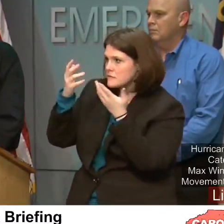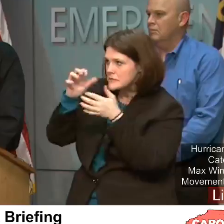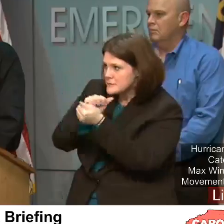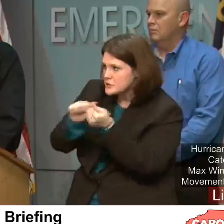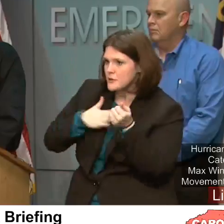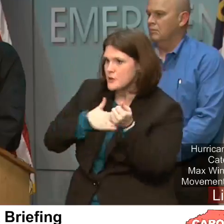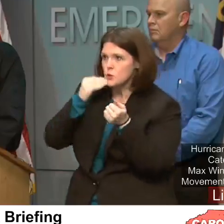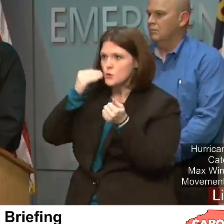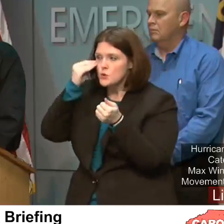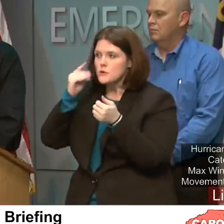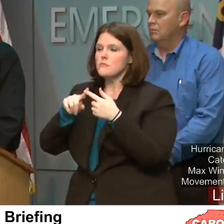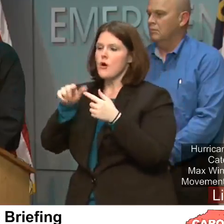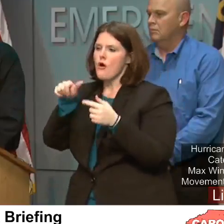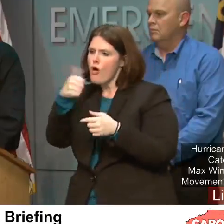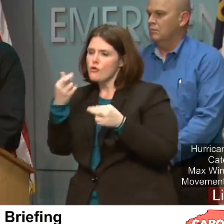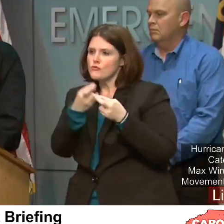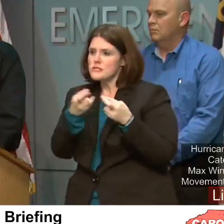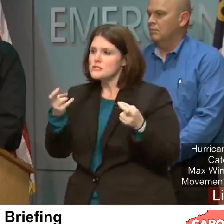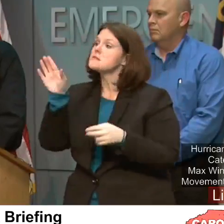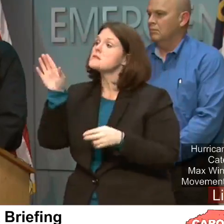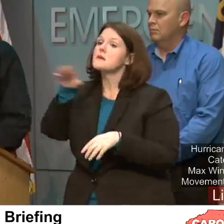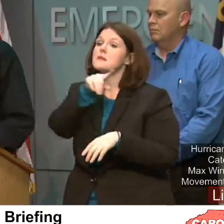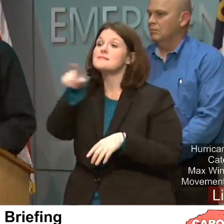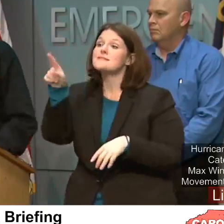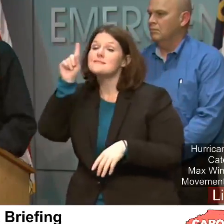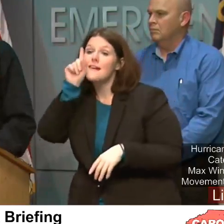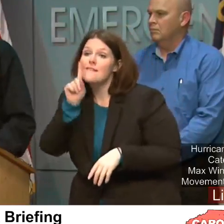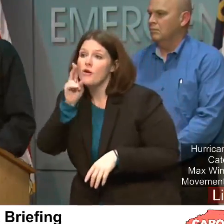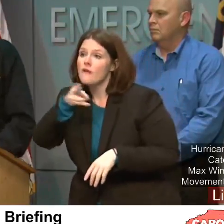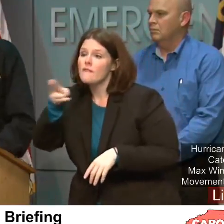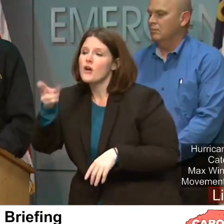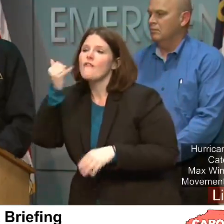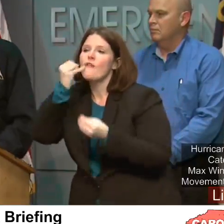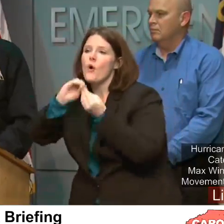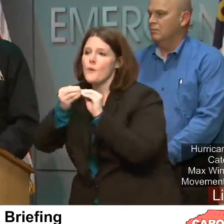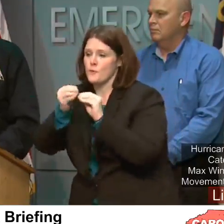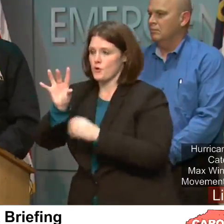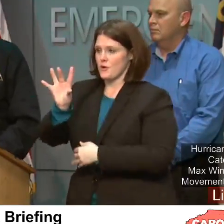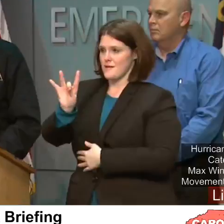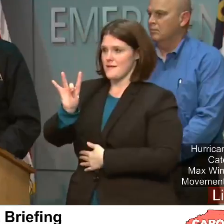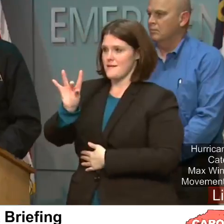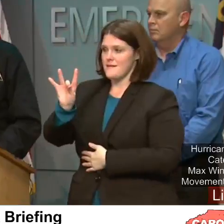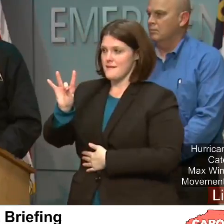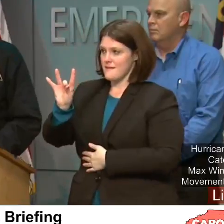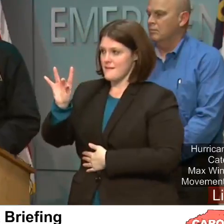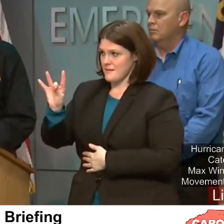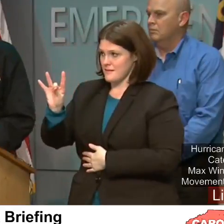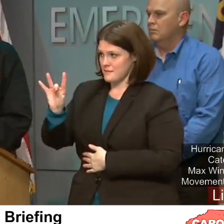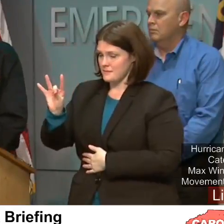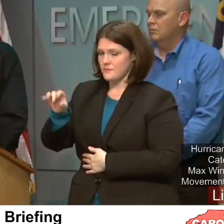resources. For the deaf and hard of hearing, this number is